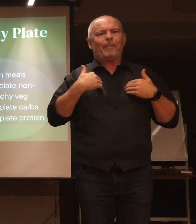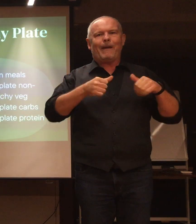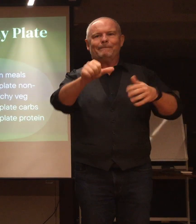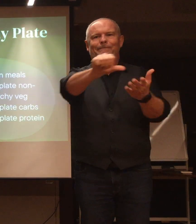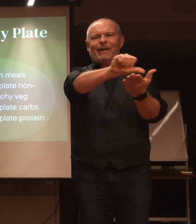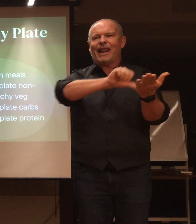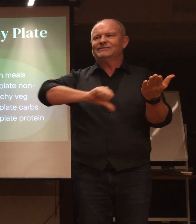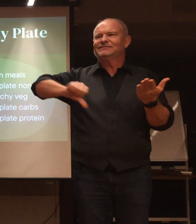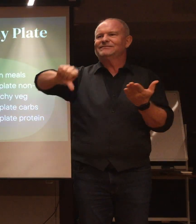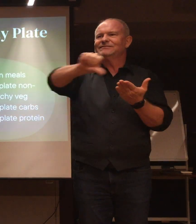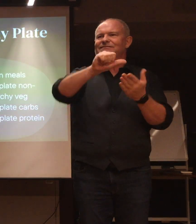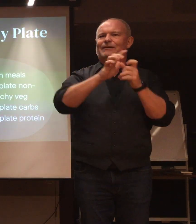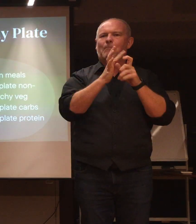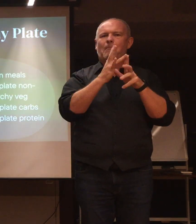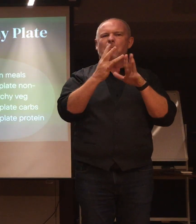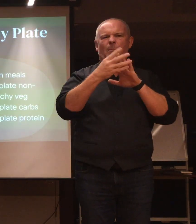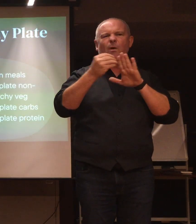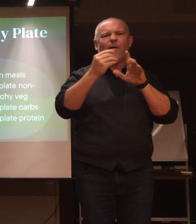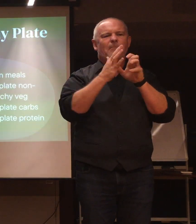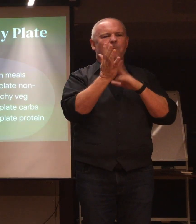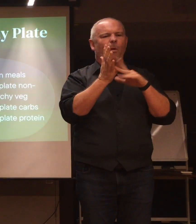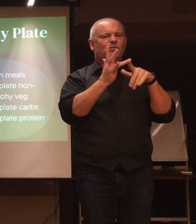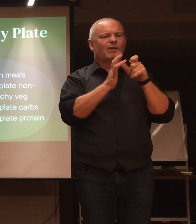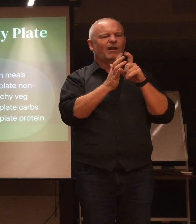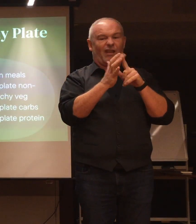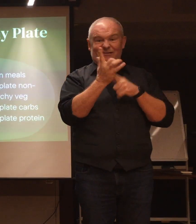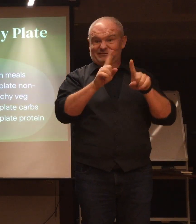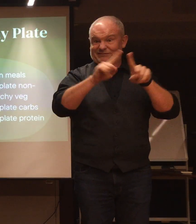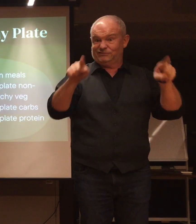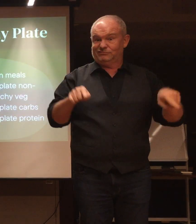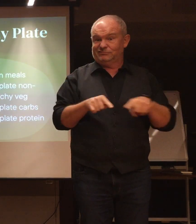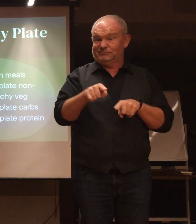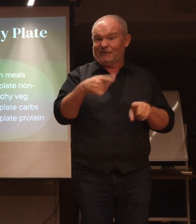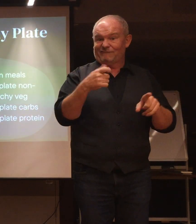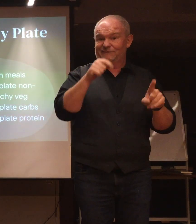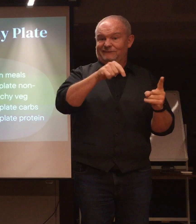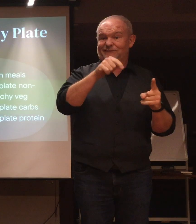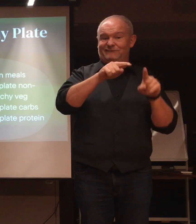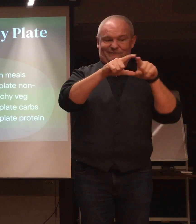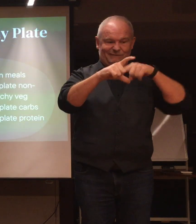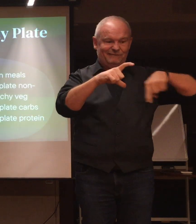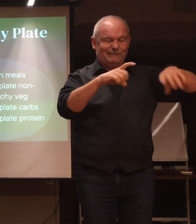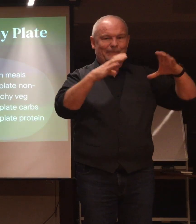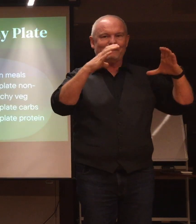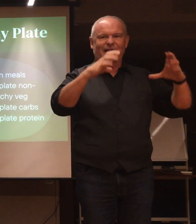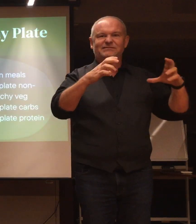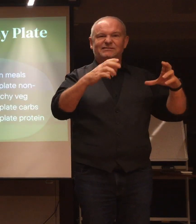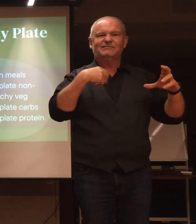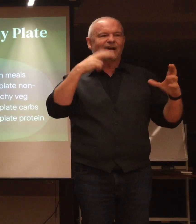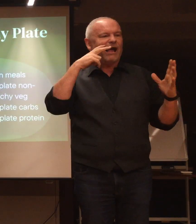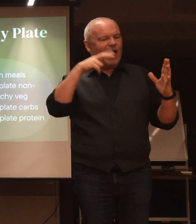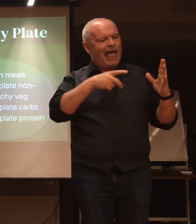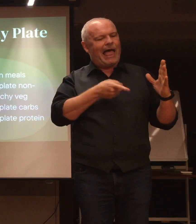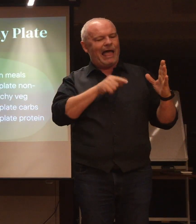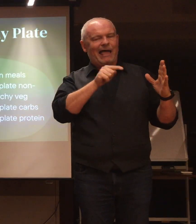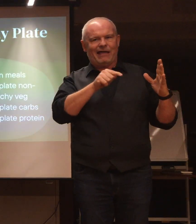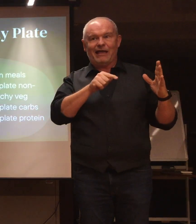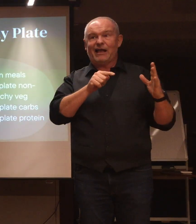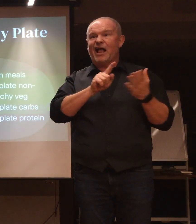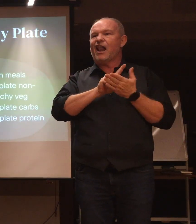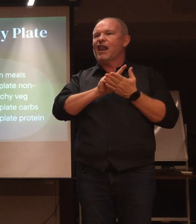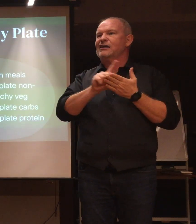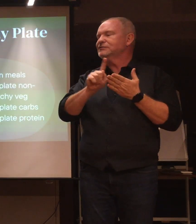model. It'll be on your sheet in front of you as well. So if you want to have a look at that